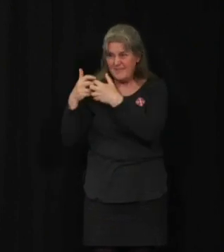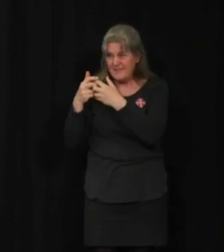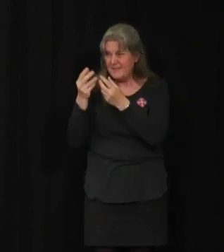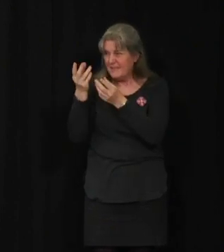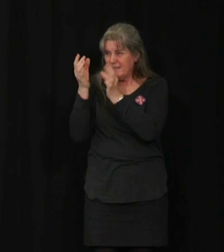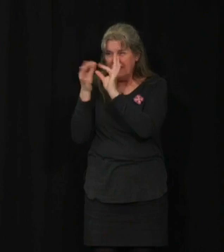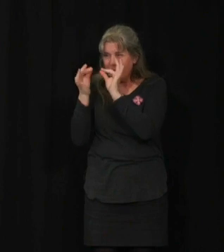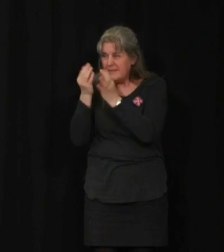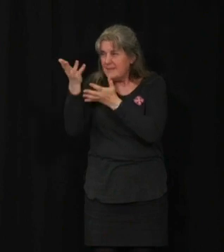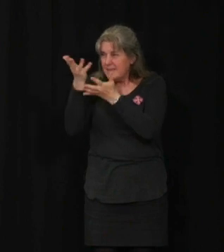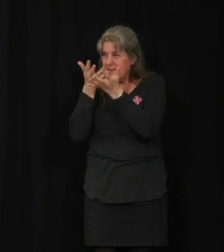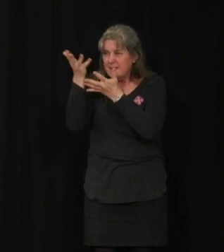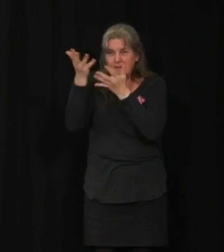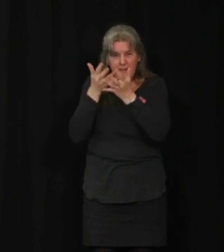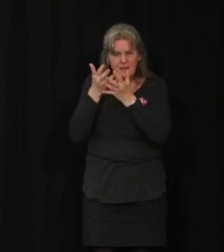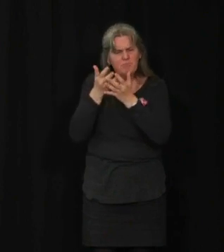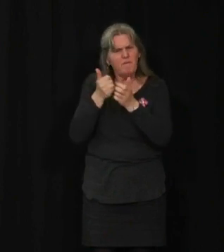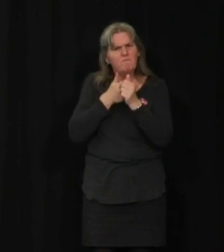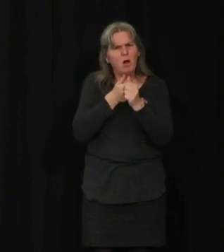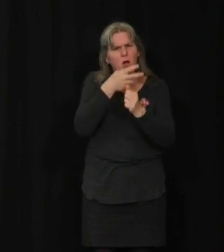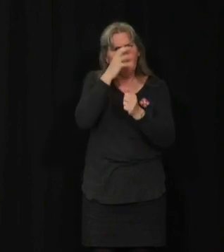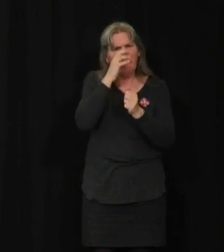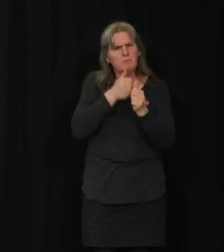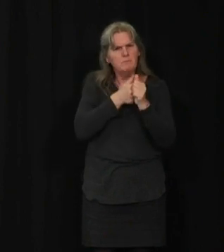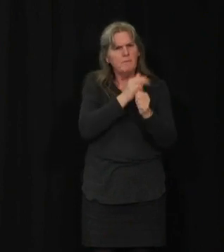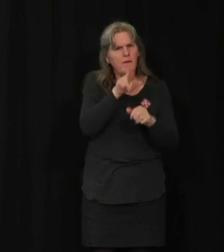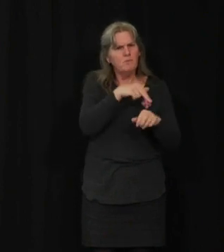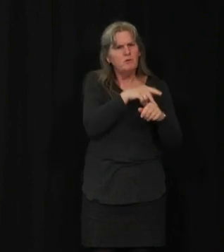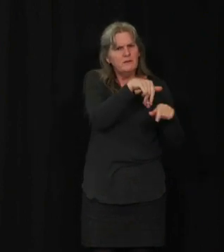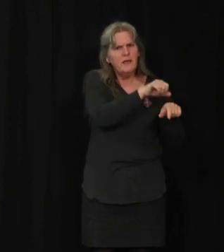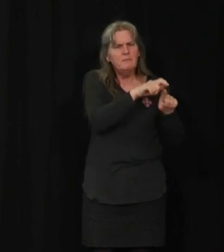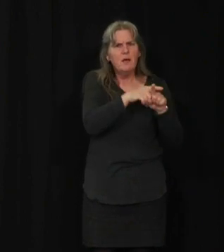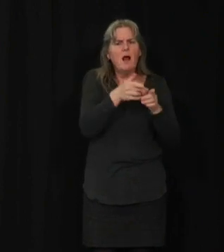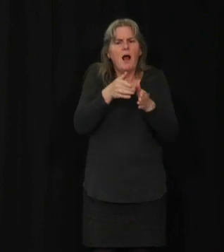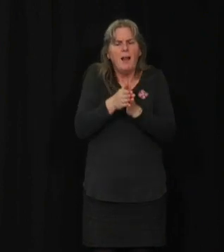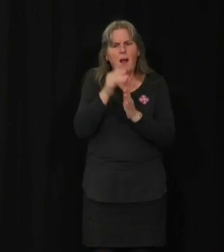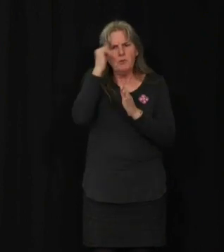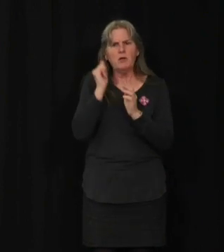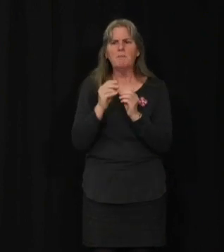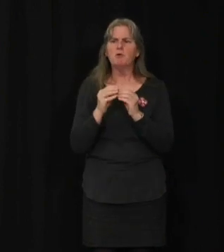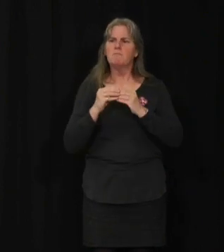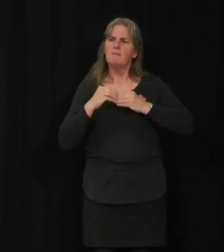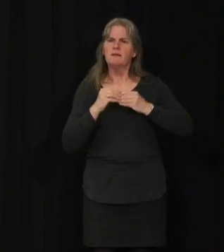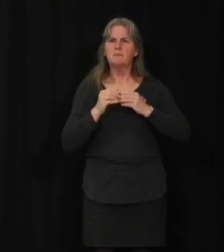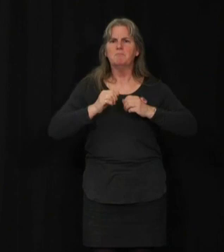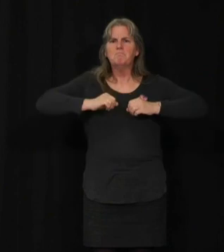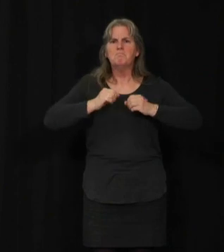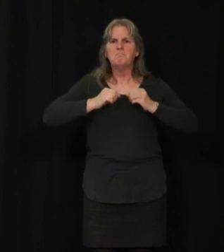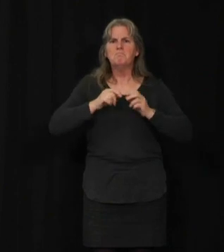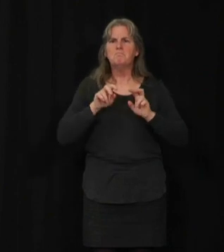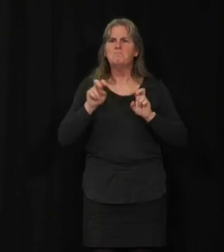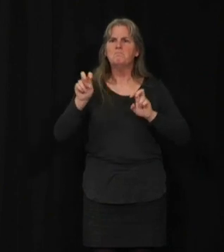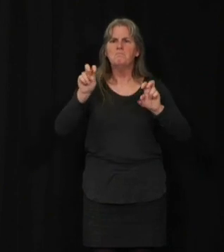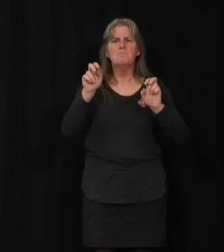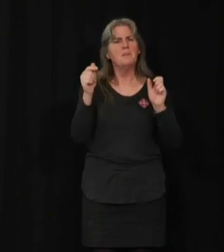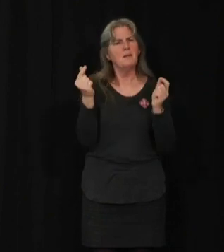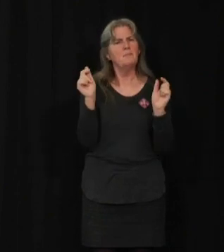the strict requirements, but at the same time allowing Yukoners to start moving around a little bit more freely.